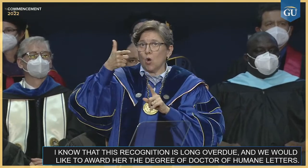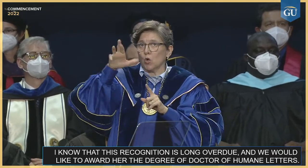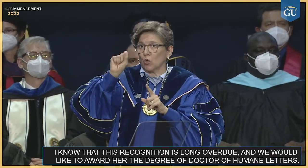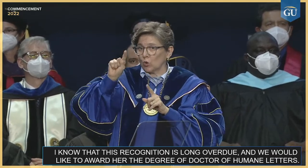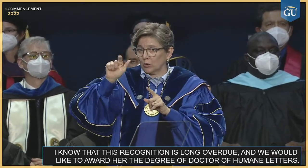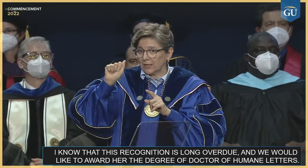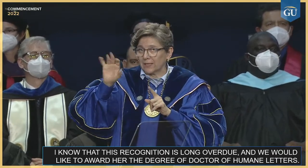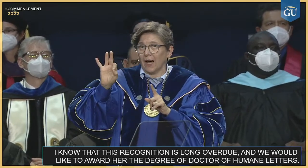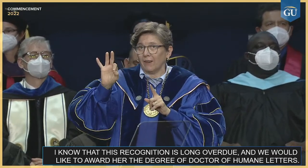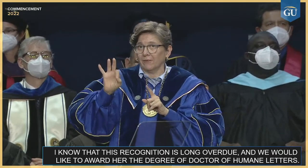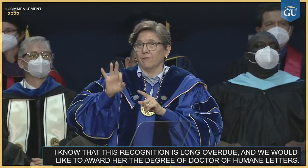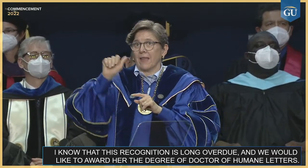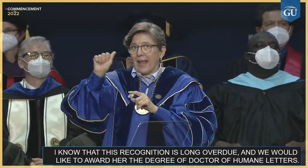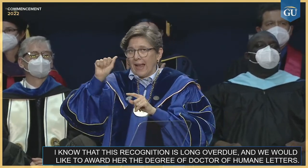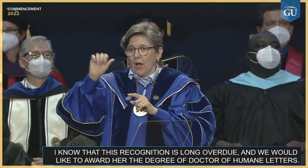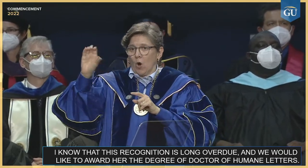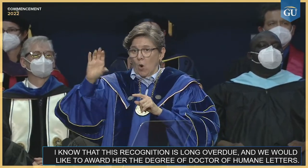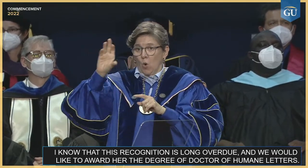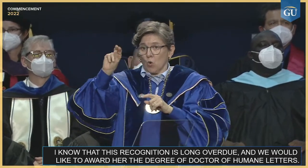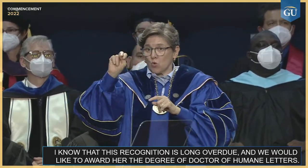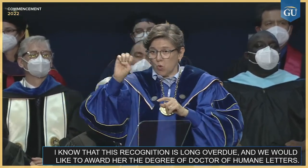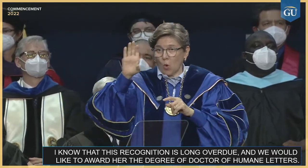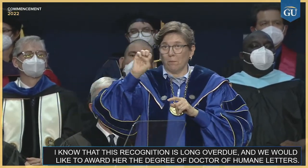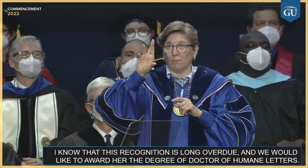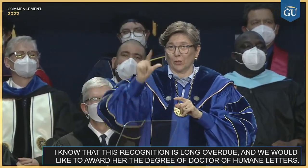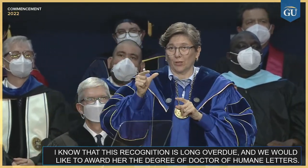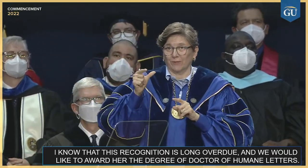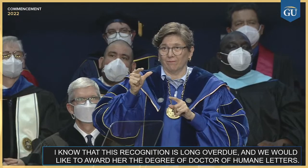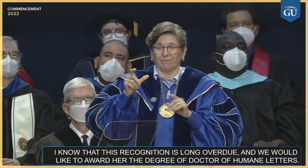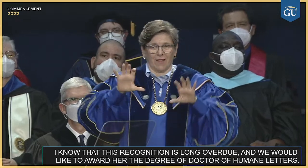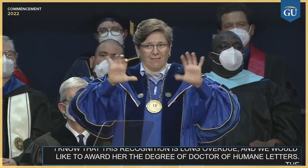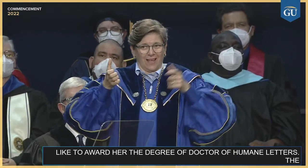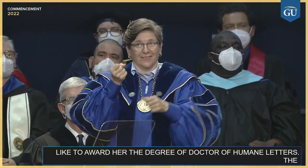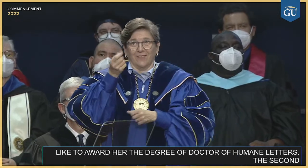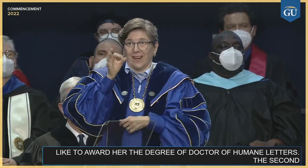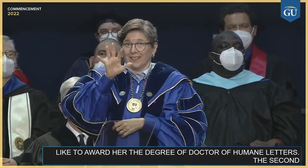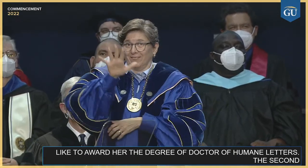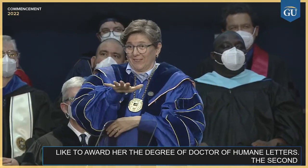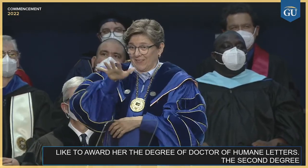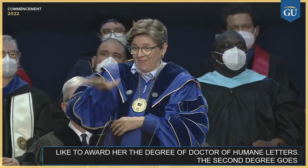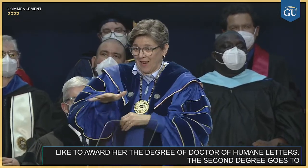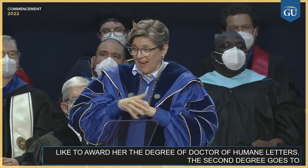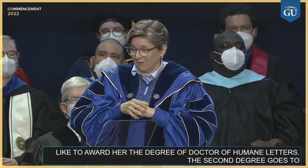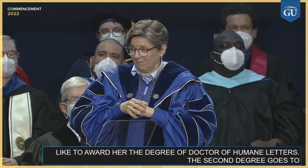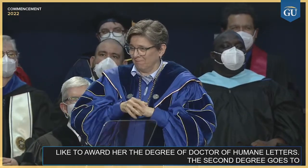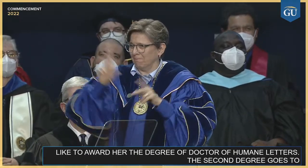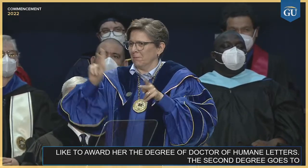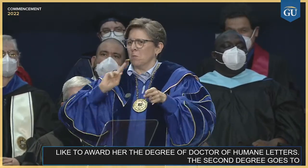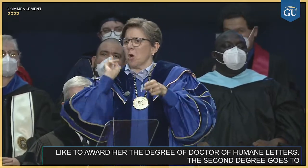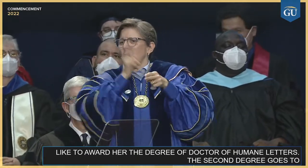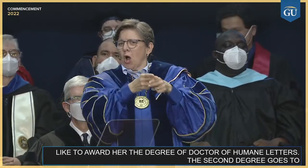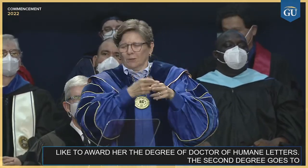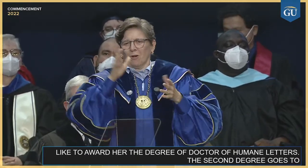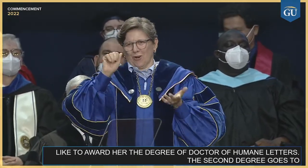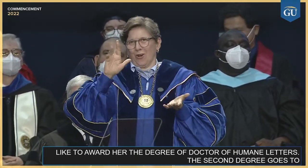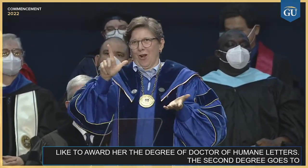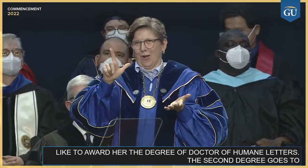goes to Carl Gustav A. O. Kronberg, class of 1955, known